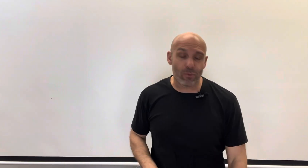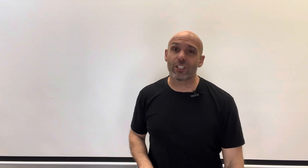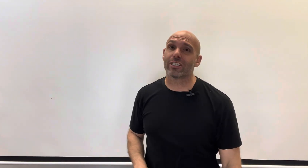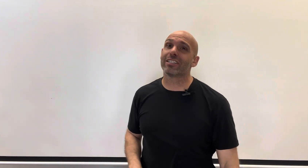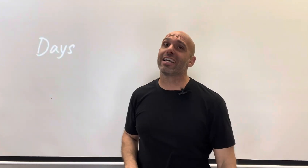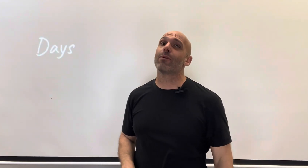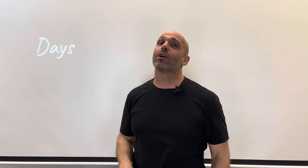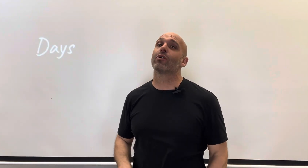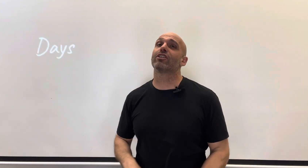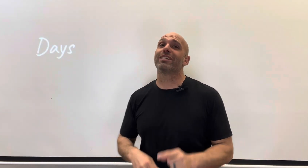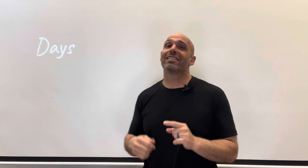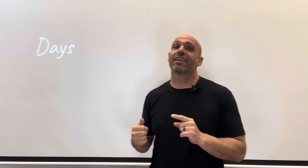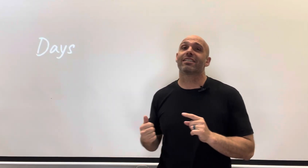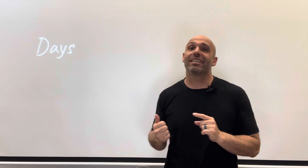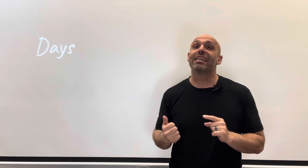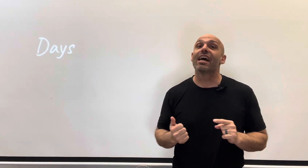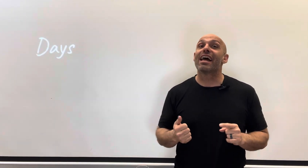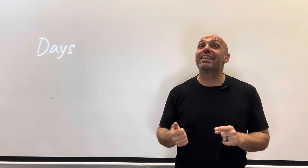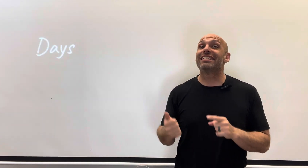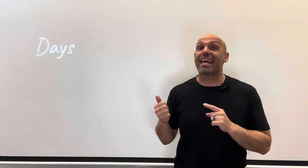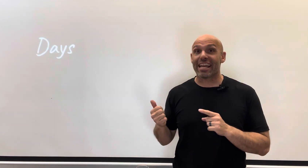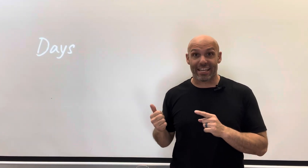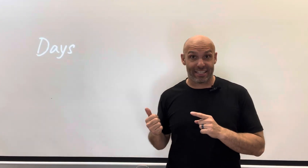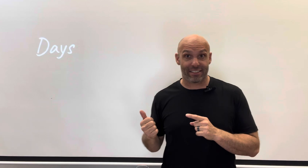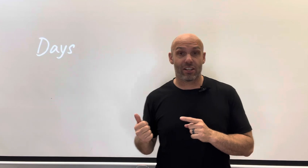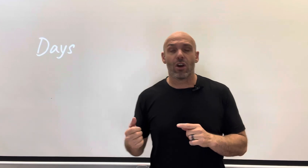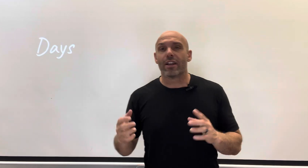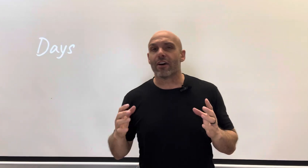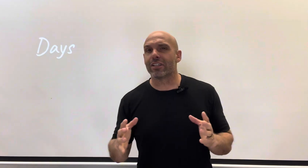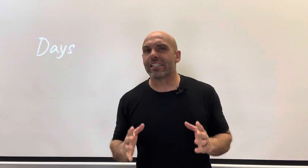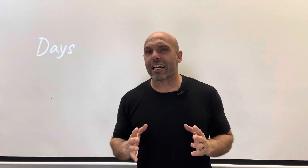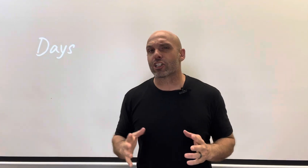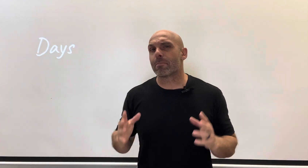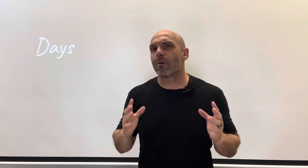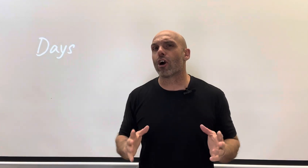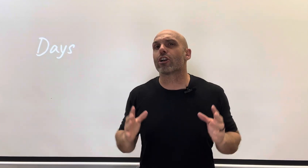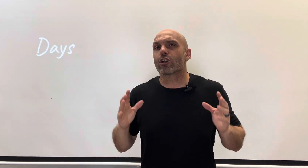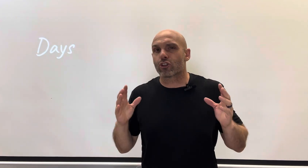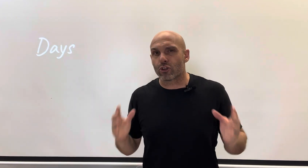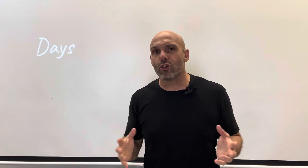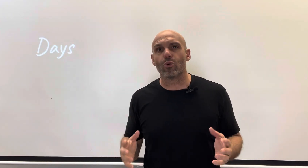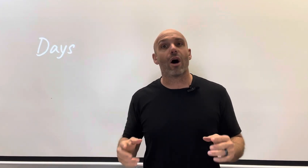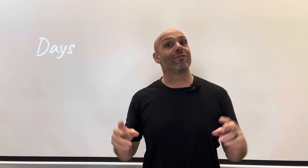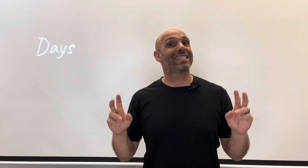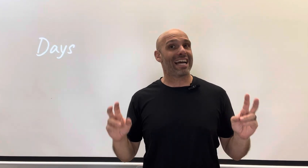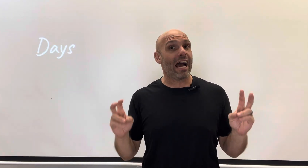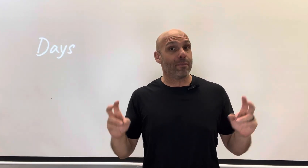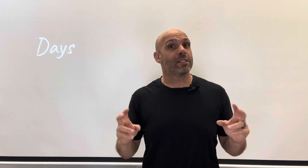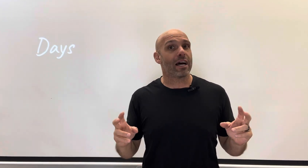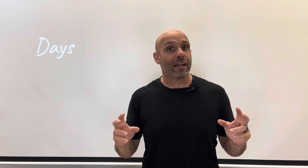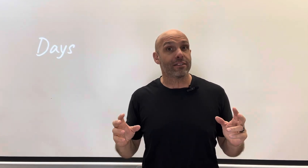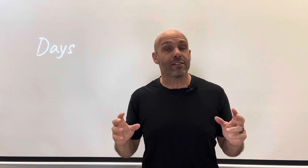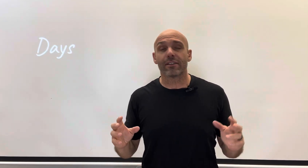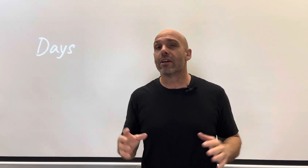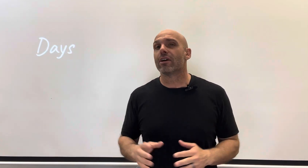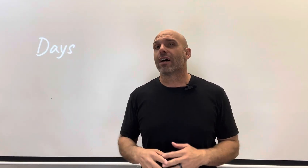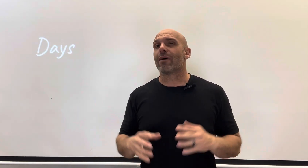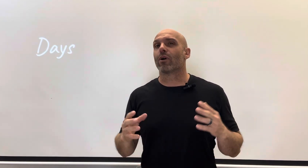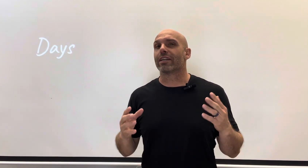and today we're going to be discussing days. Now, this is actually part 2 of time signs, where I